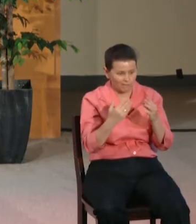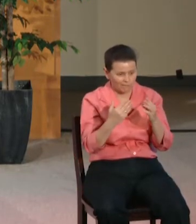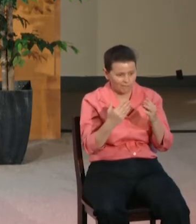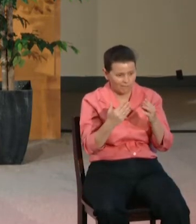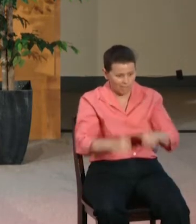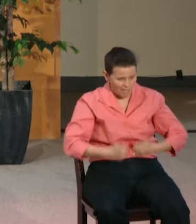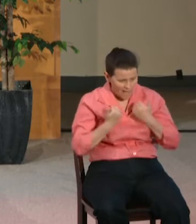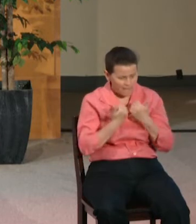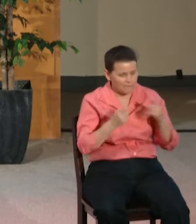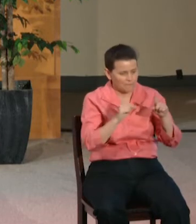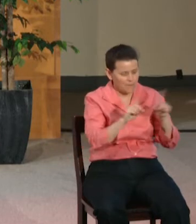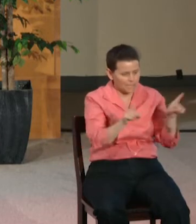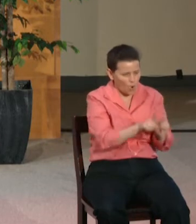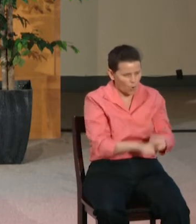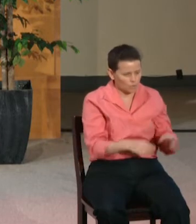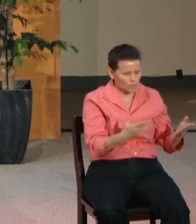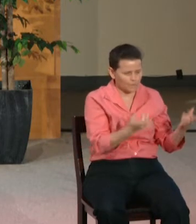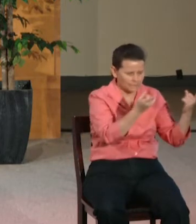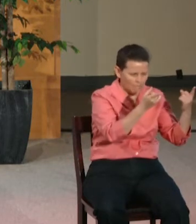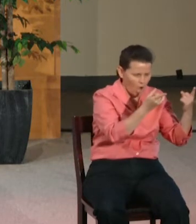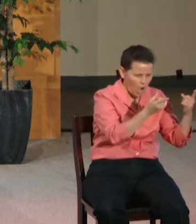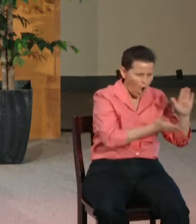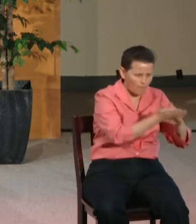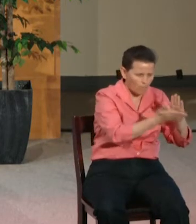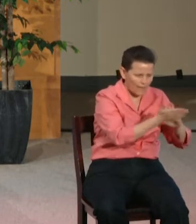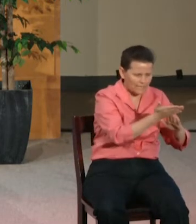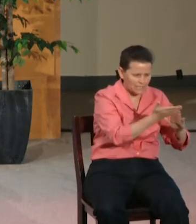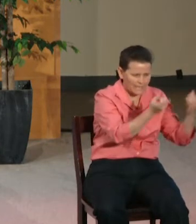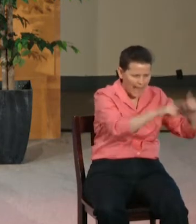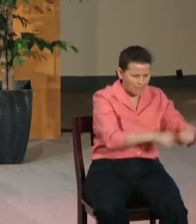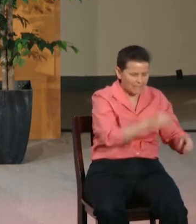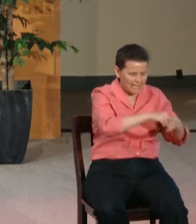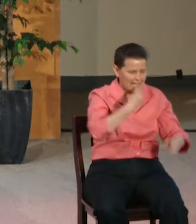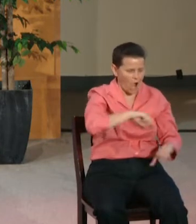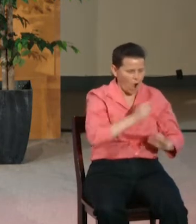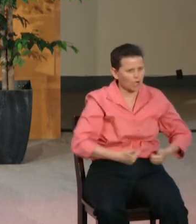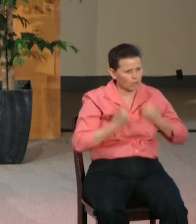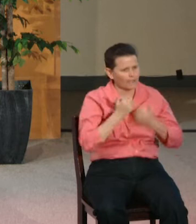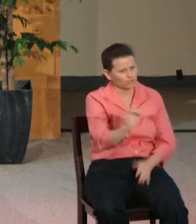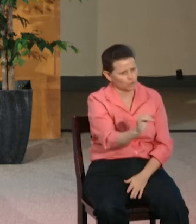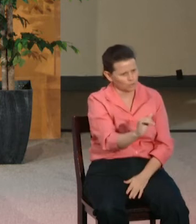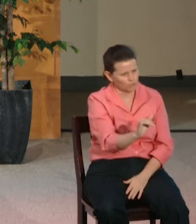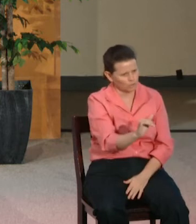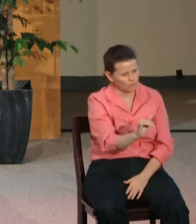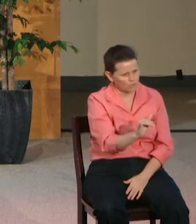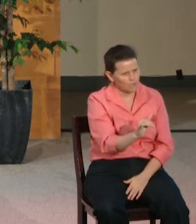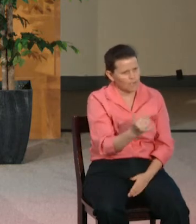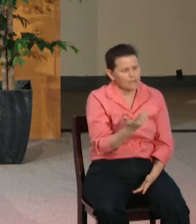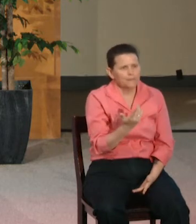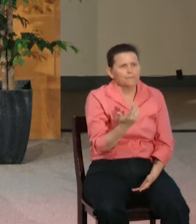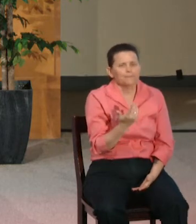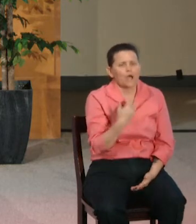own consciousness as well. We're the one, we have this sort of this freedom of choice. They keep telling us that we have this freedom of